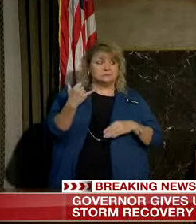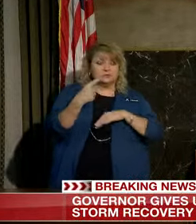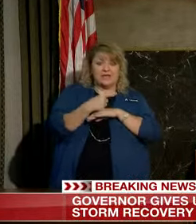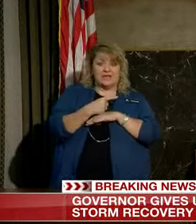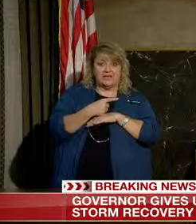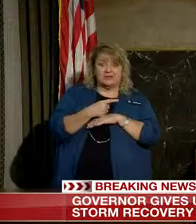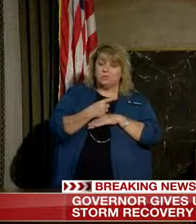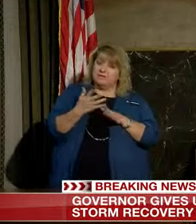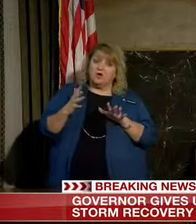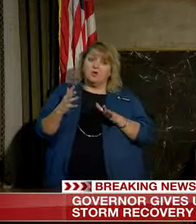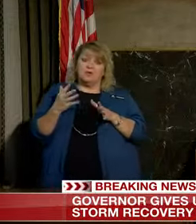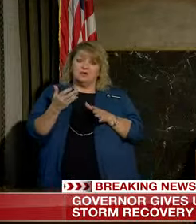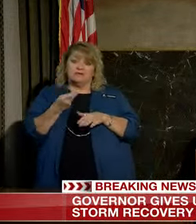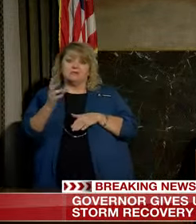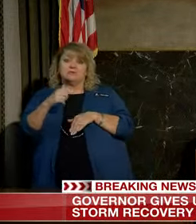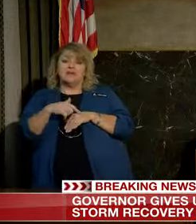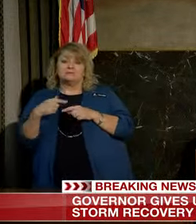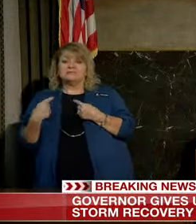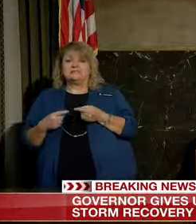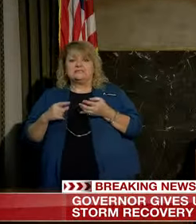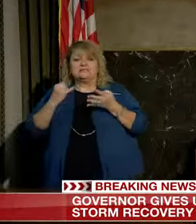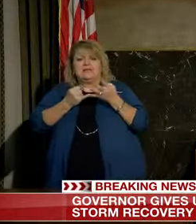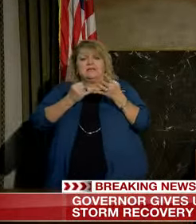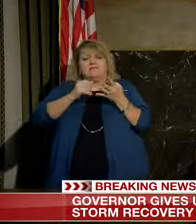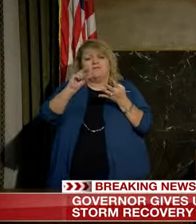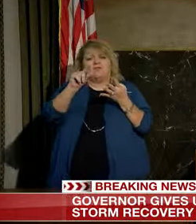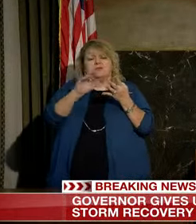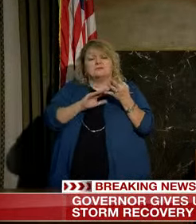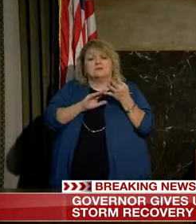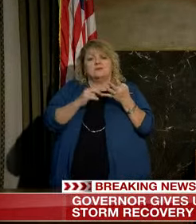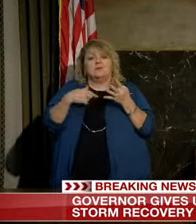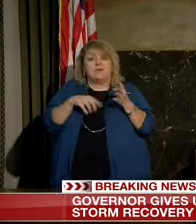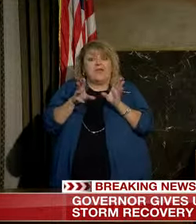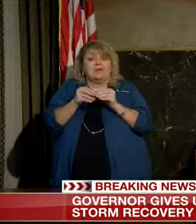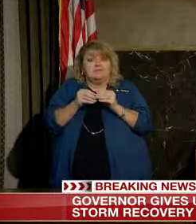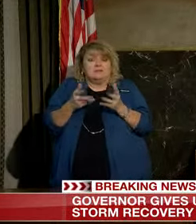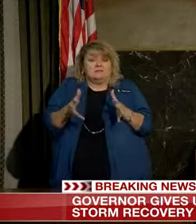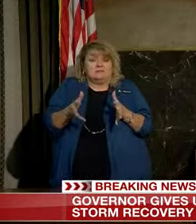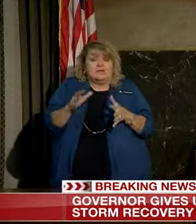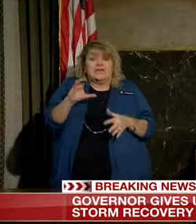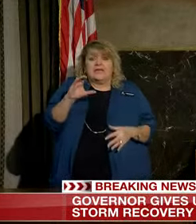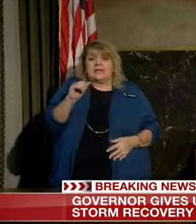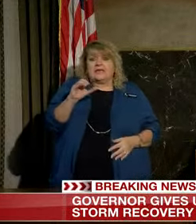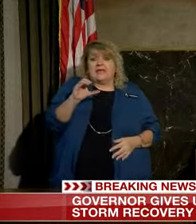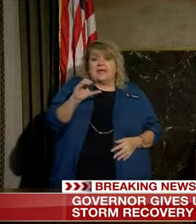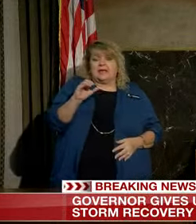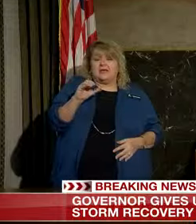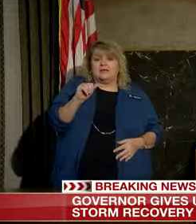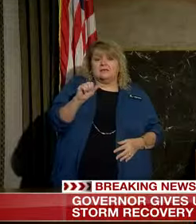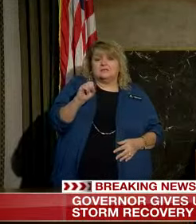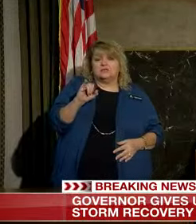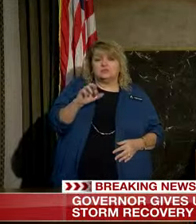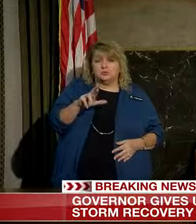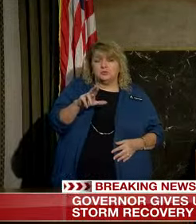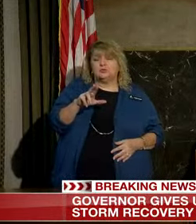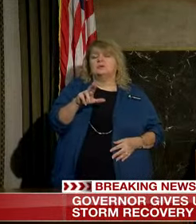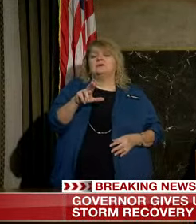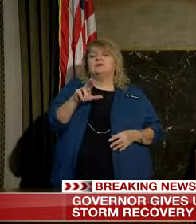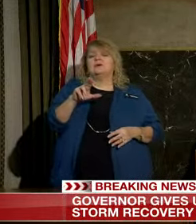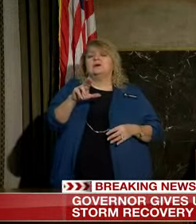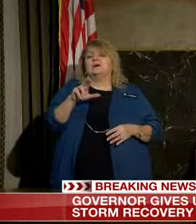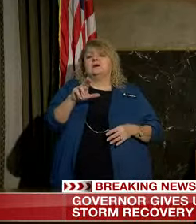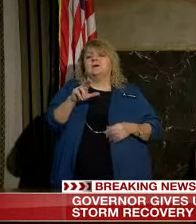number of times since late August. We actually had a meeting in Calcasieu Parish with the superintendent who was